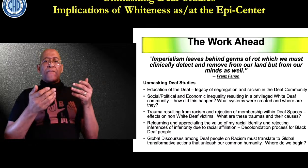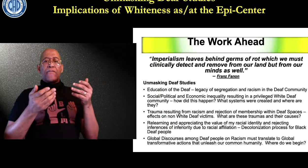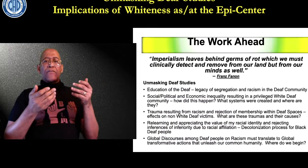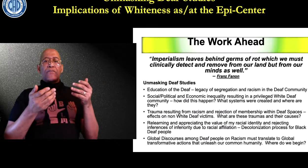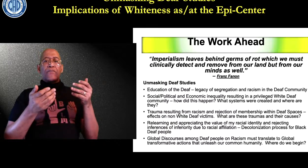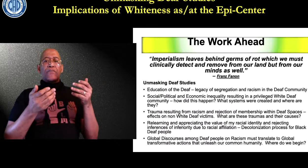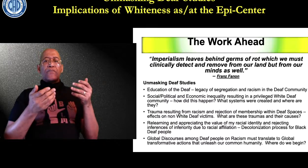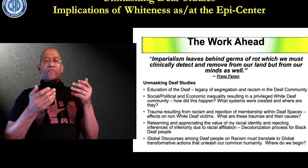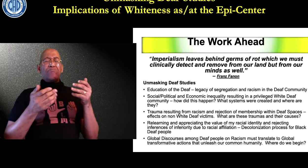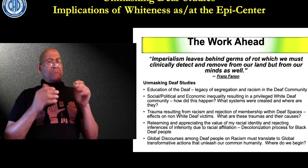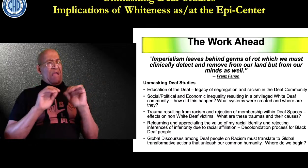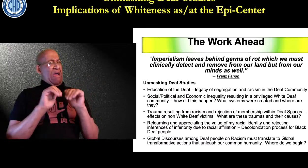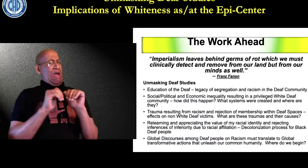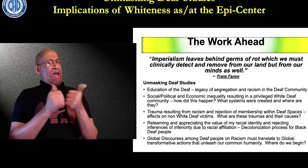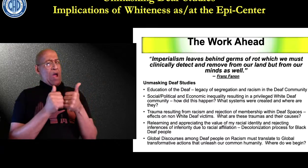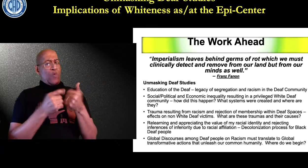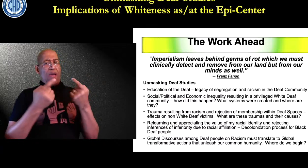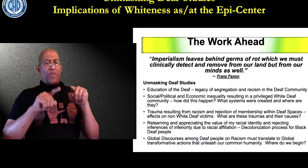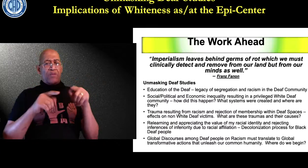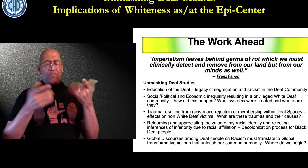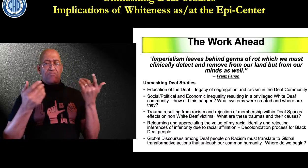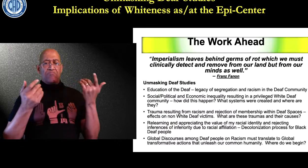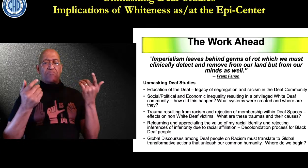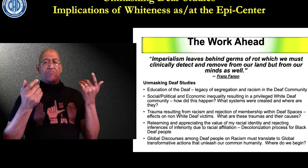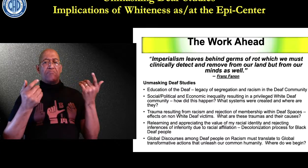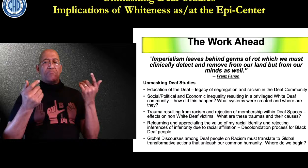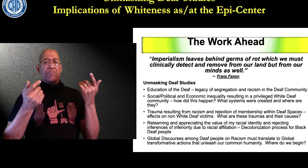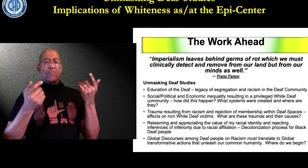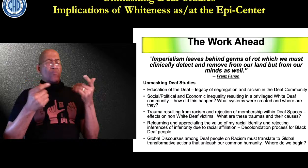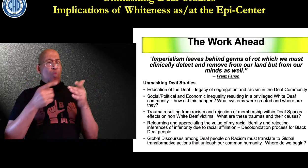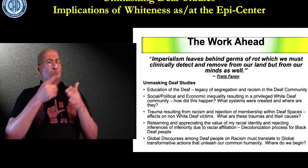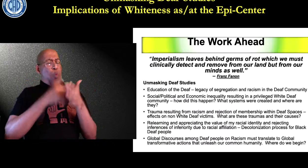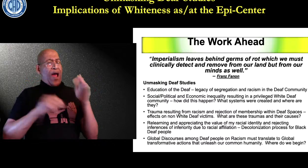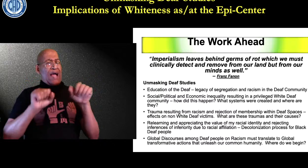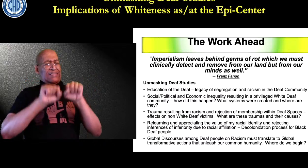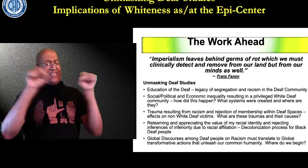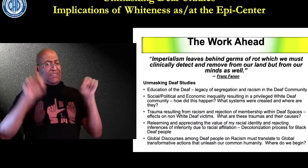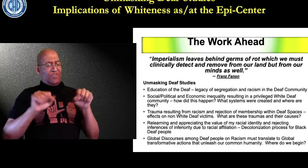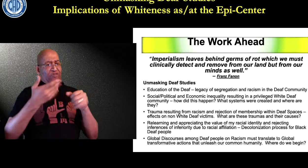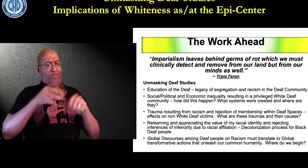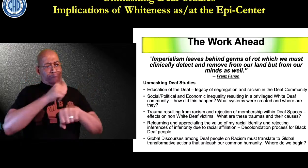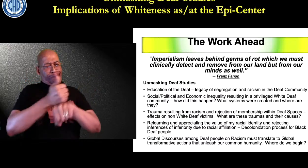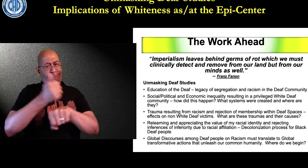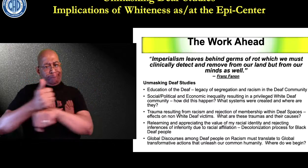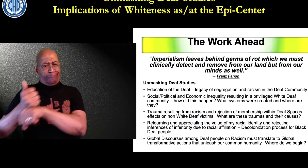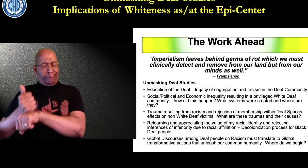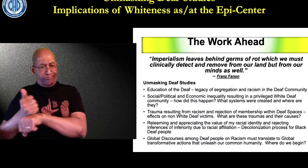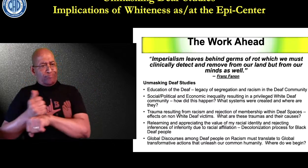What caused that inequality? How did that even happen?